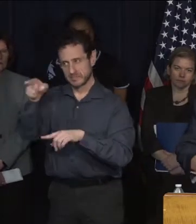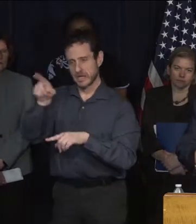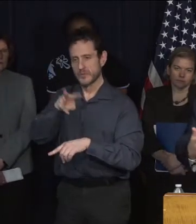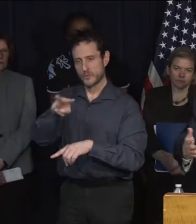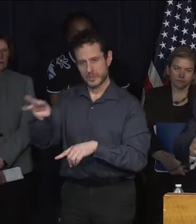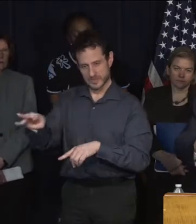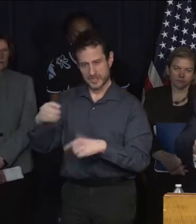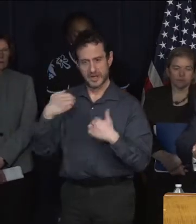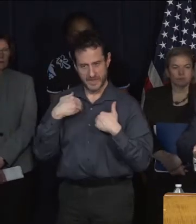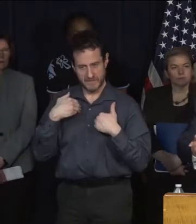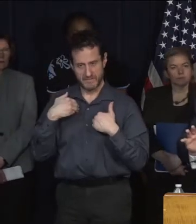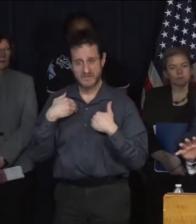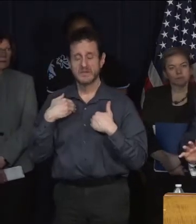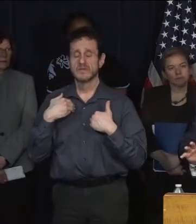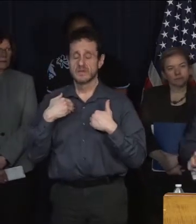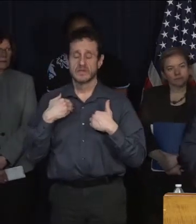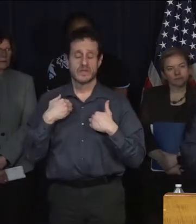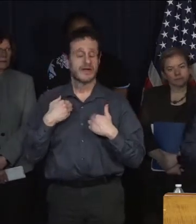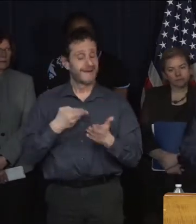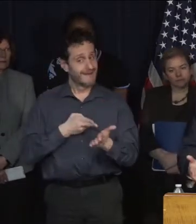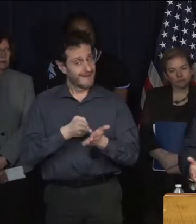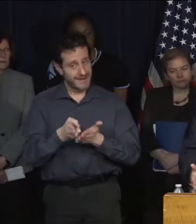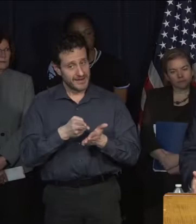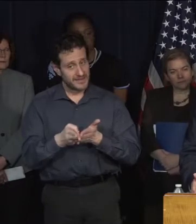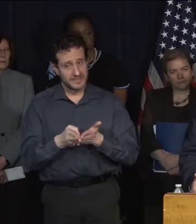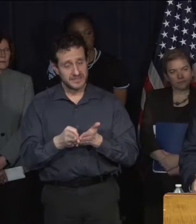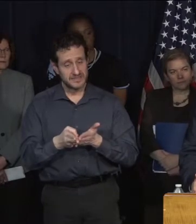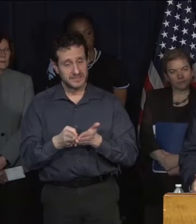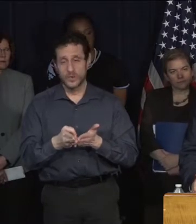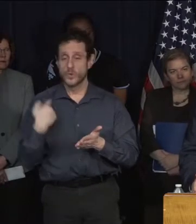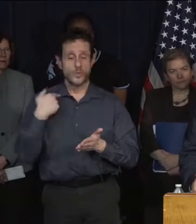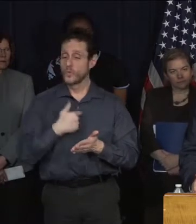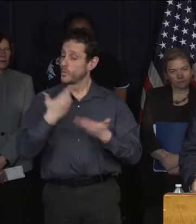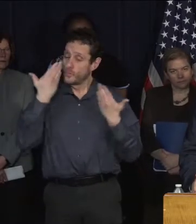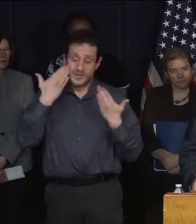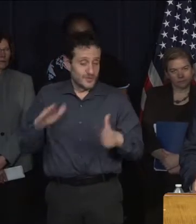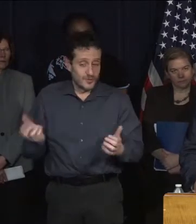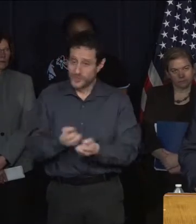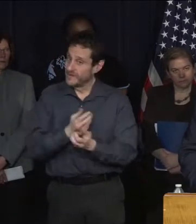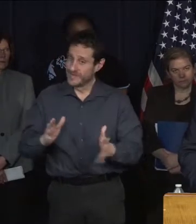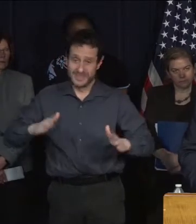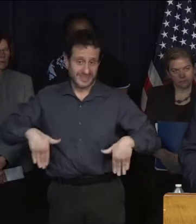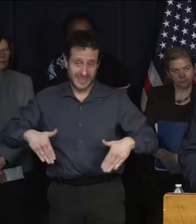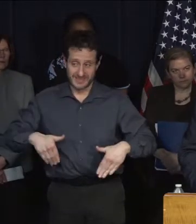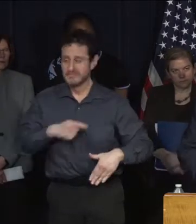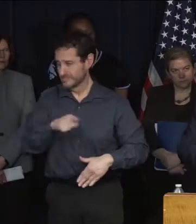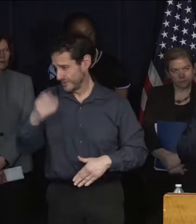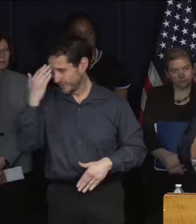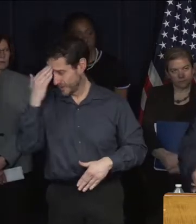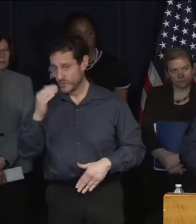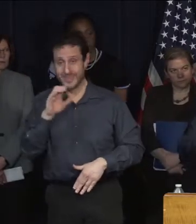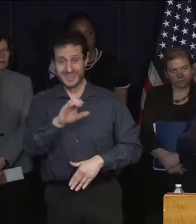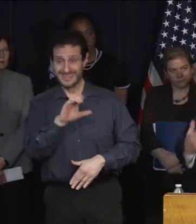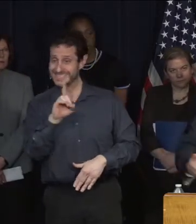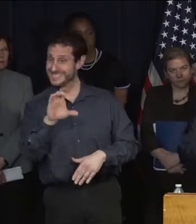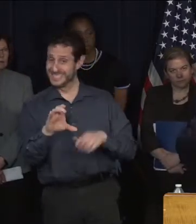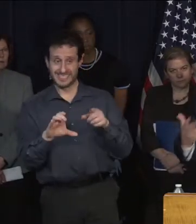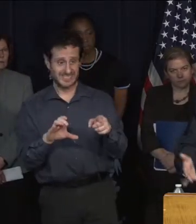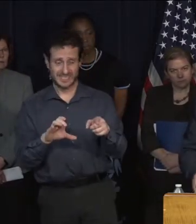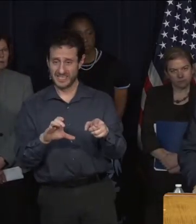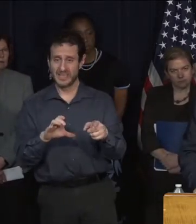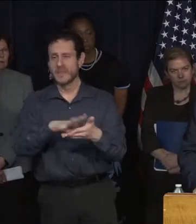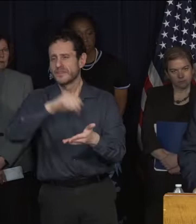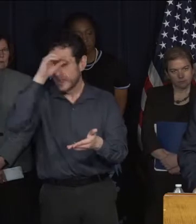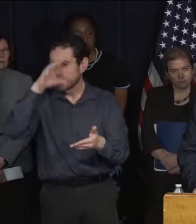get updated, because to be frank with you, not everything is known yet, as I think you all know. Even the CDC is updating its